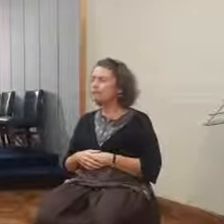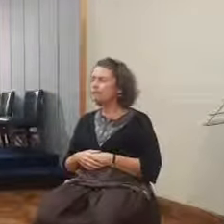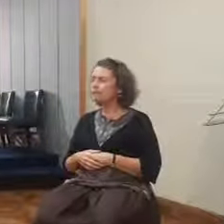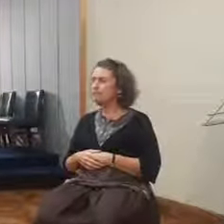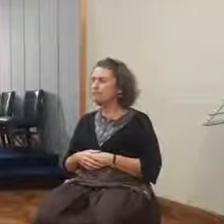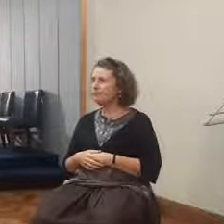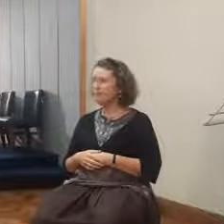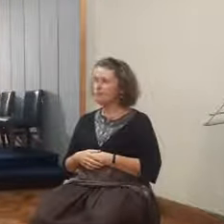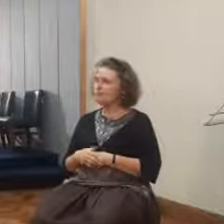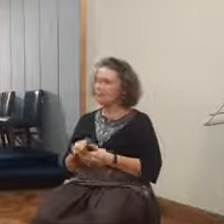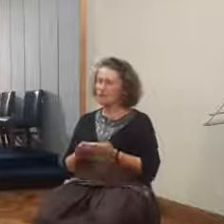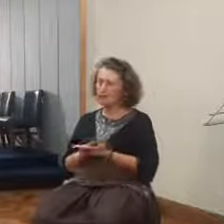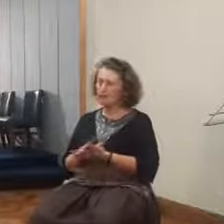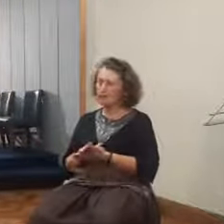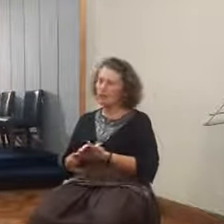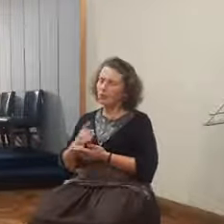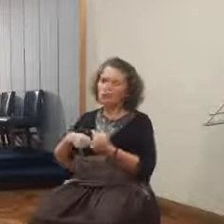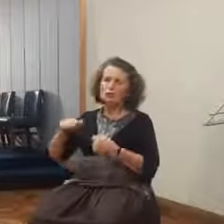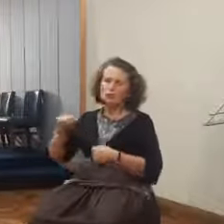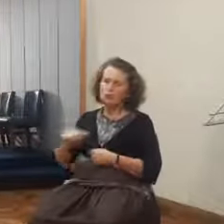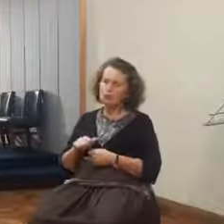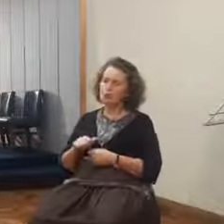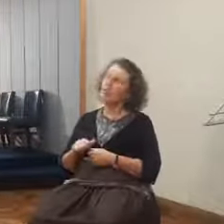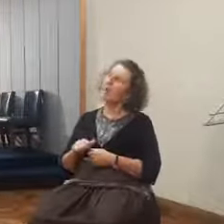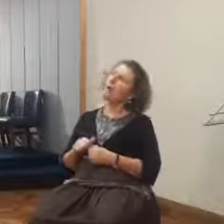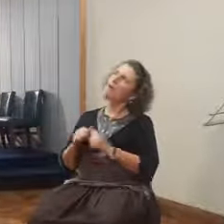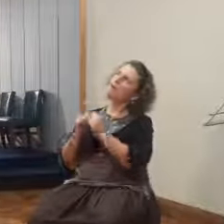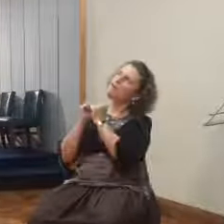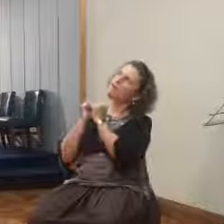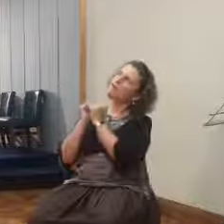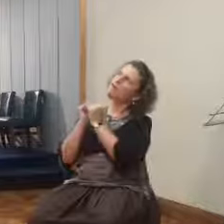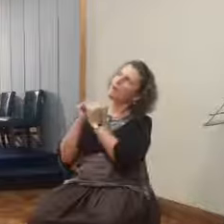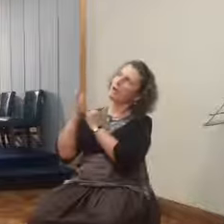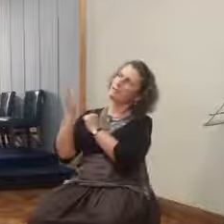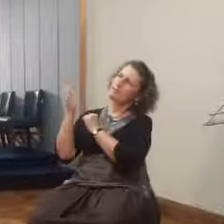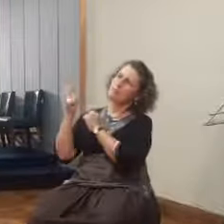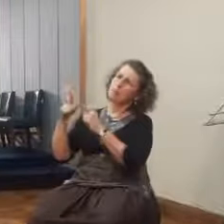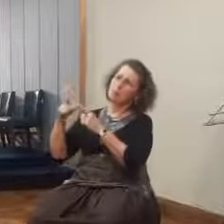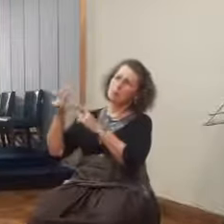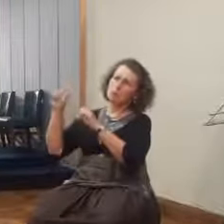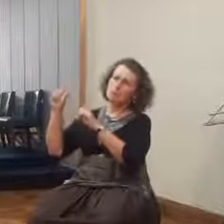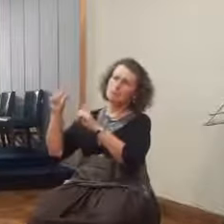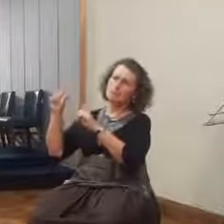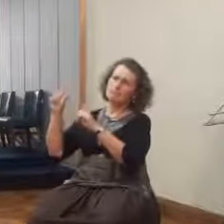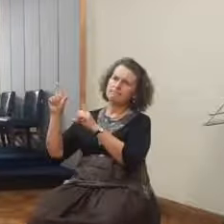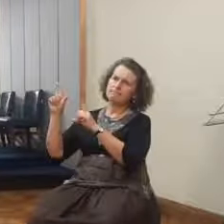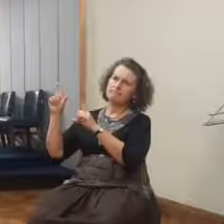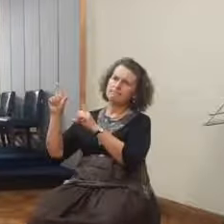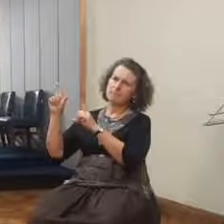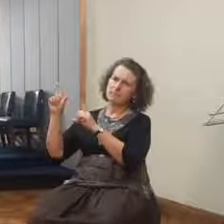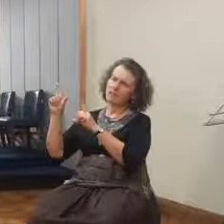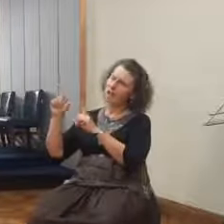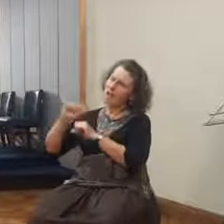and praising mind and heart as a foundation for a life dedicated to trust in the